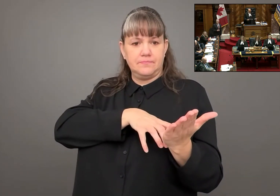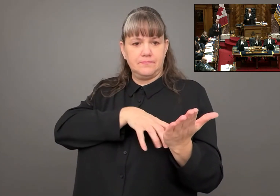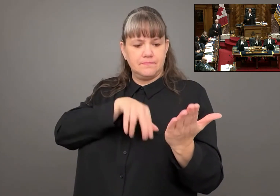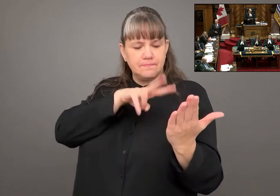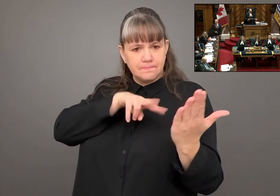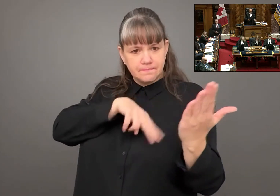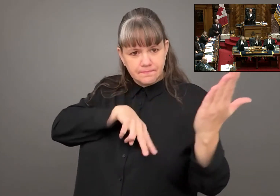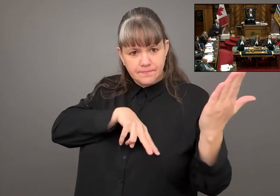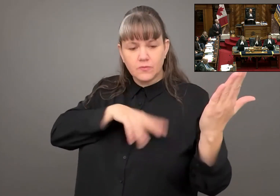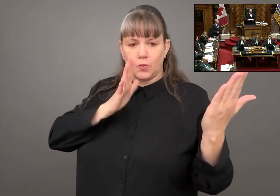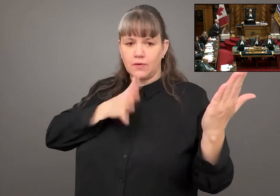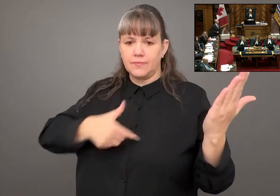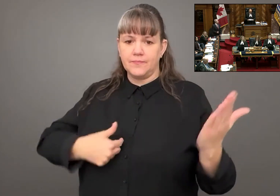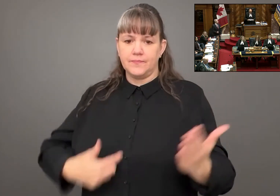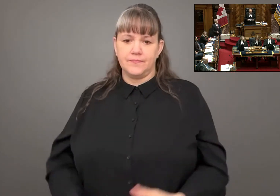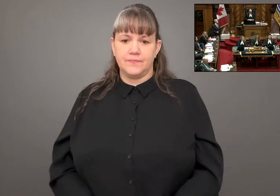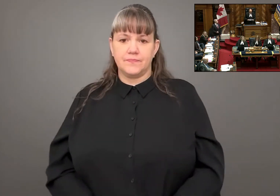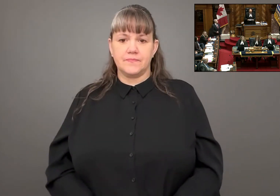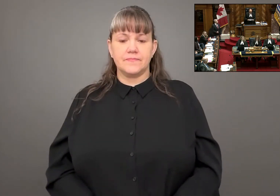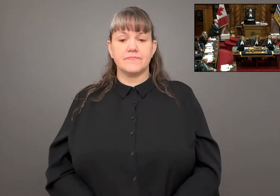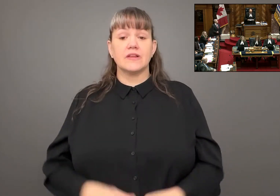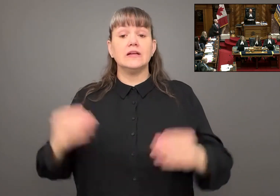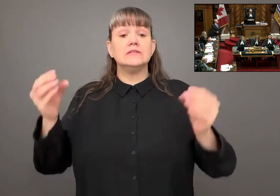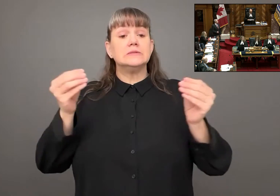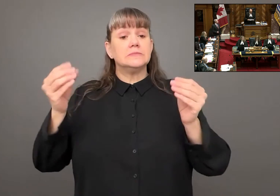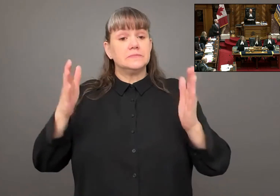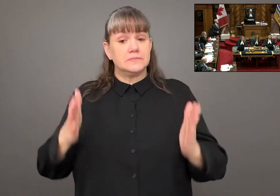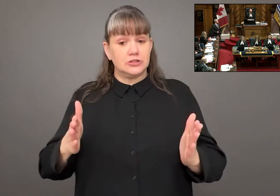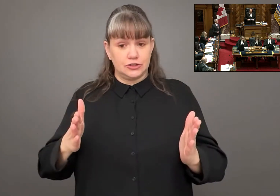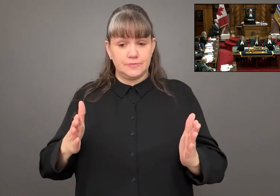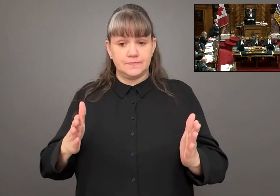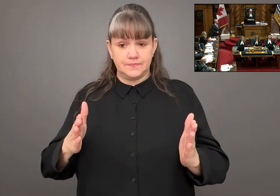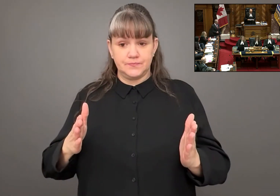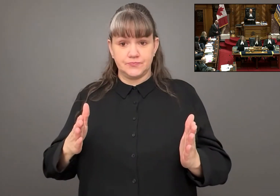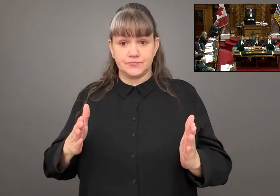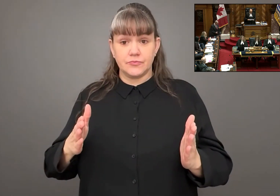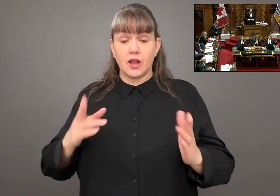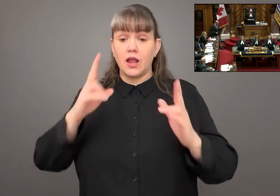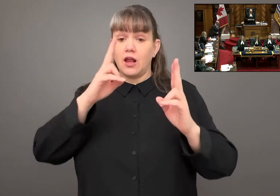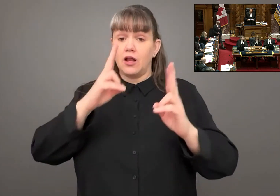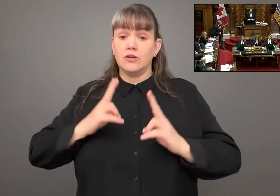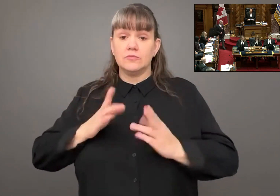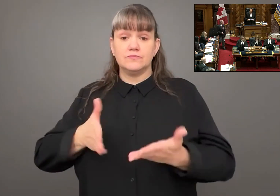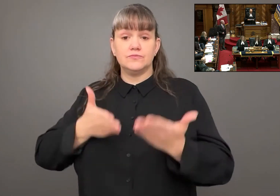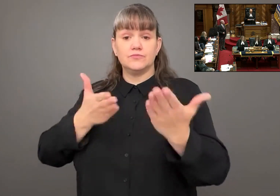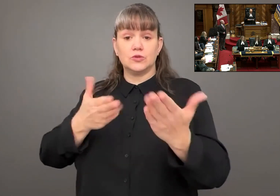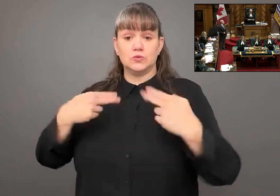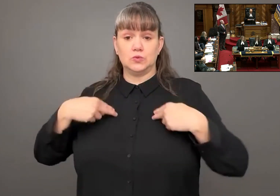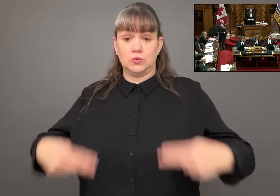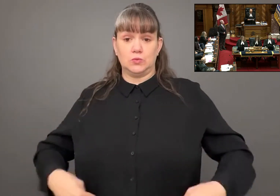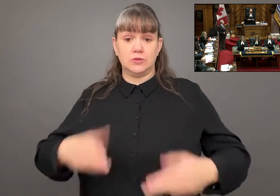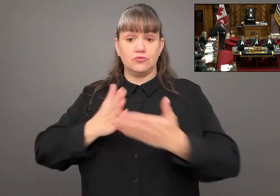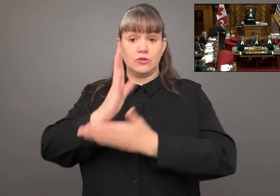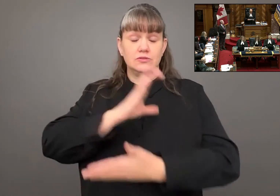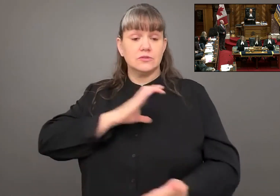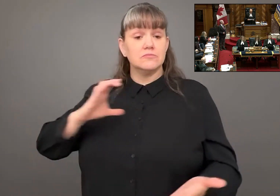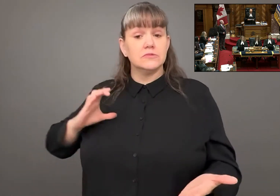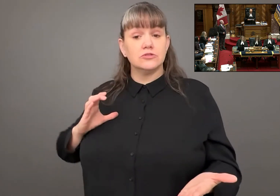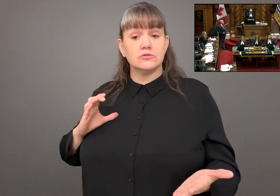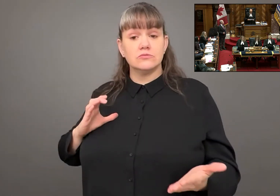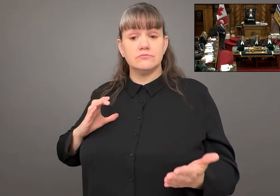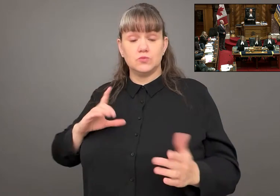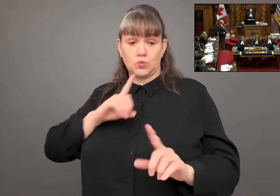Members, honourable members, I have the honour to table a Human Rights Commissioner report, quote, "We are still here,"